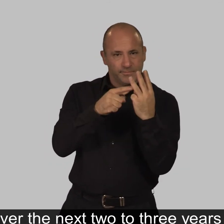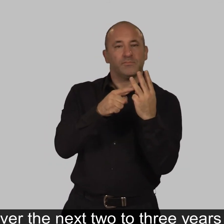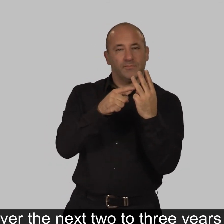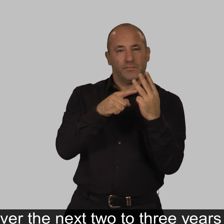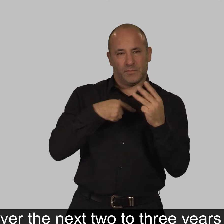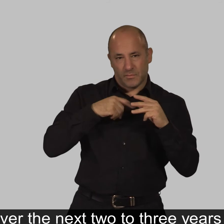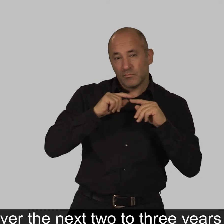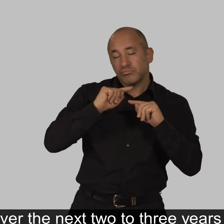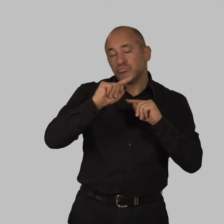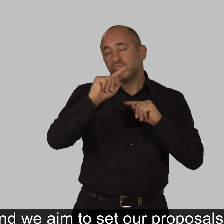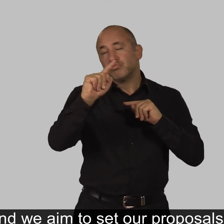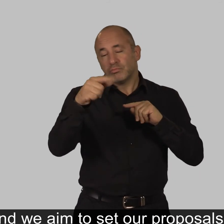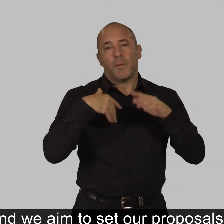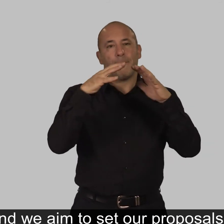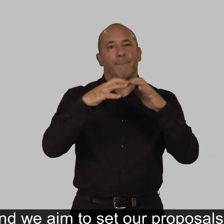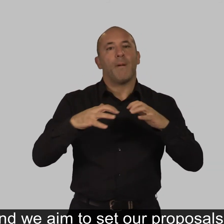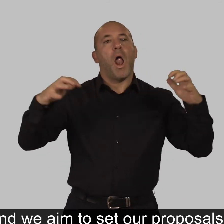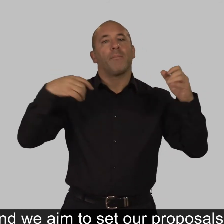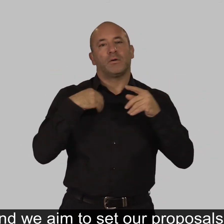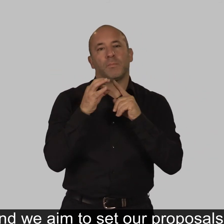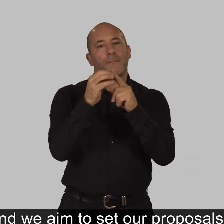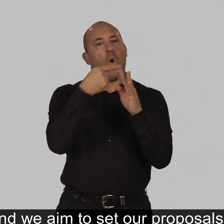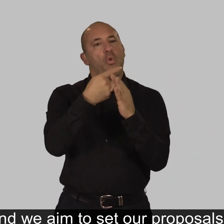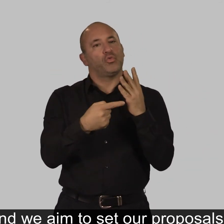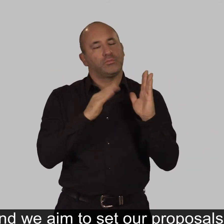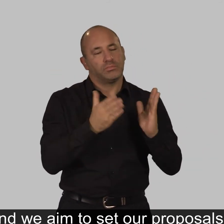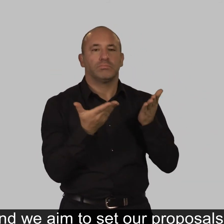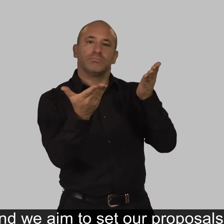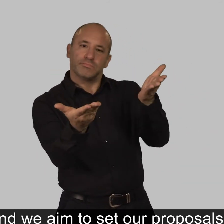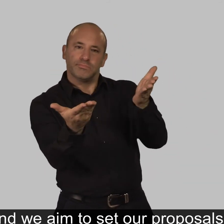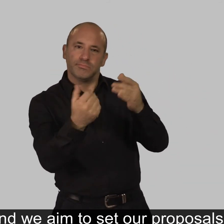set our proposals later in the Parliament. These are: